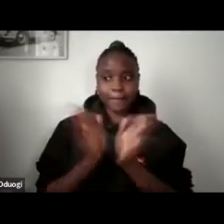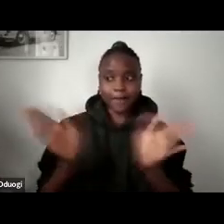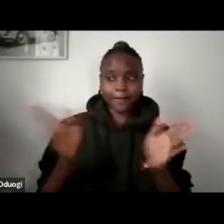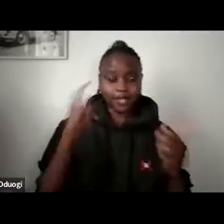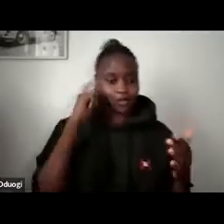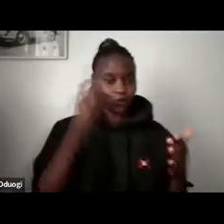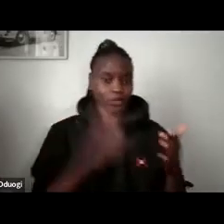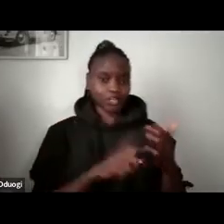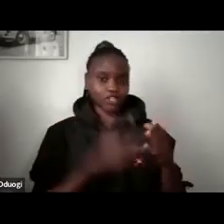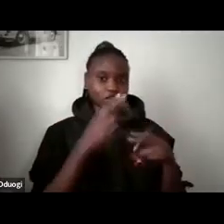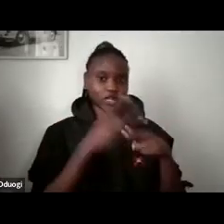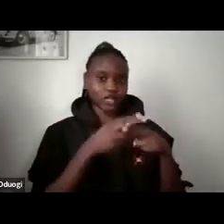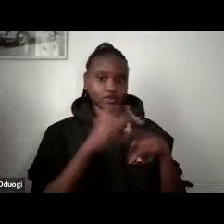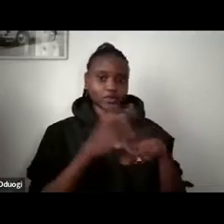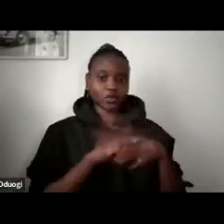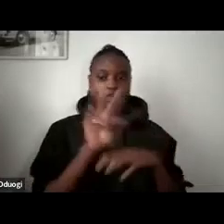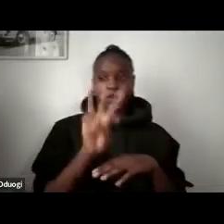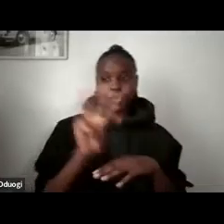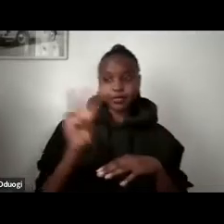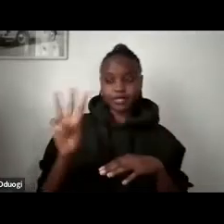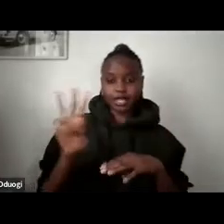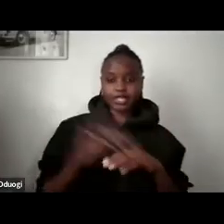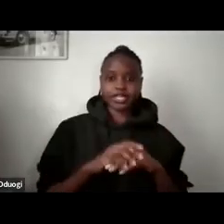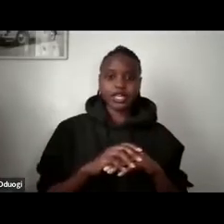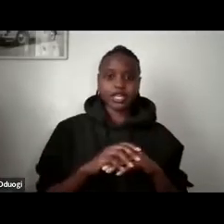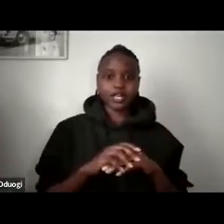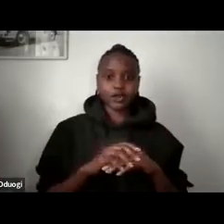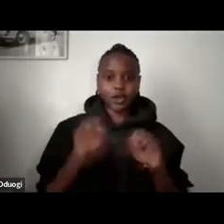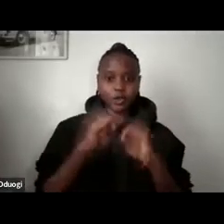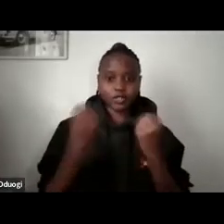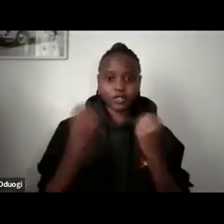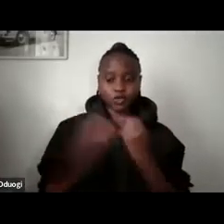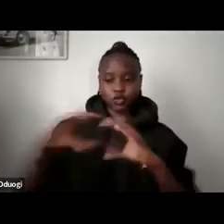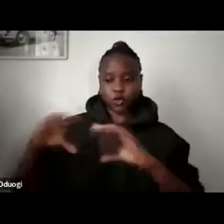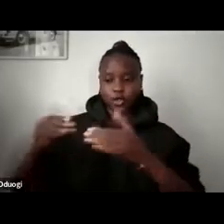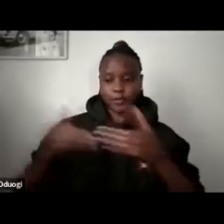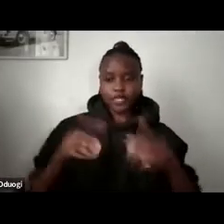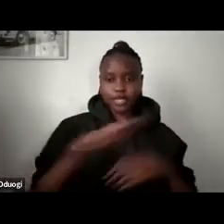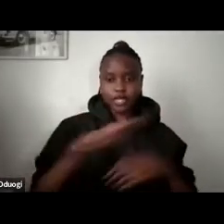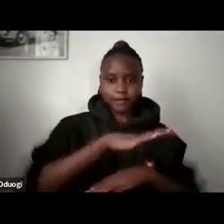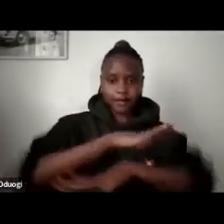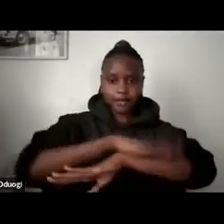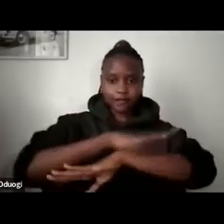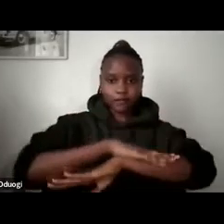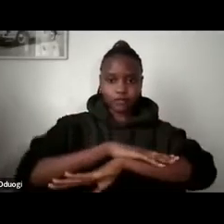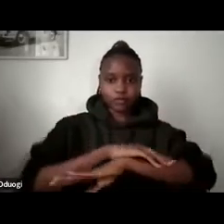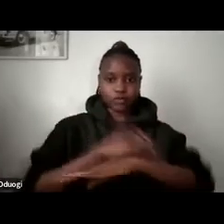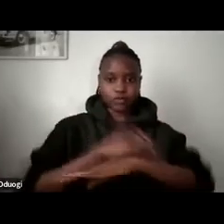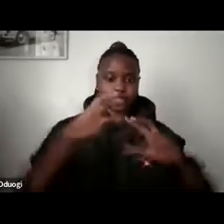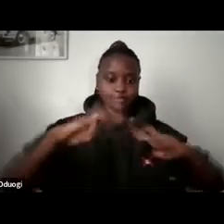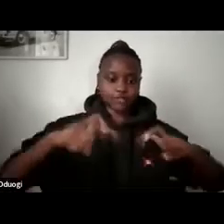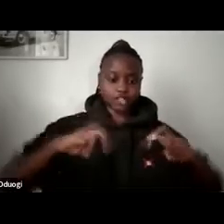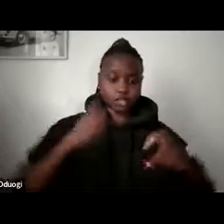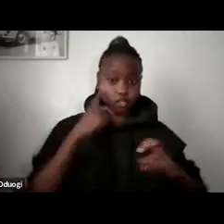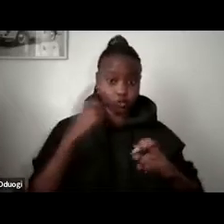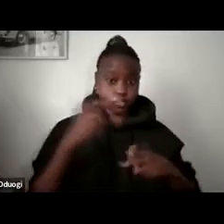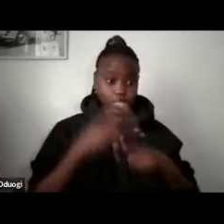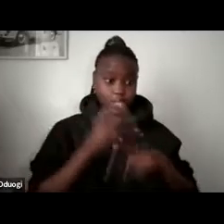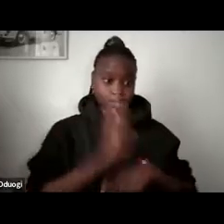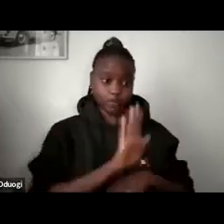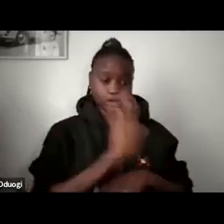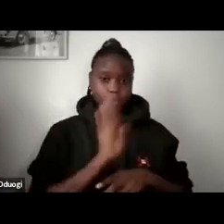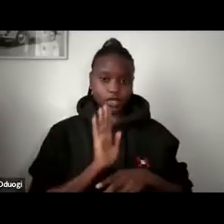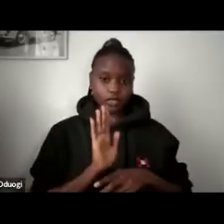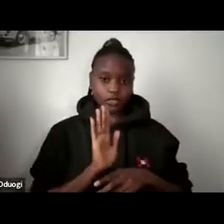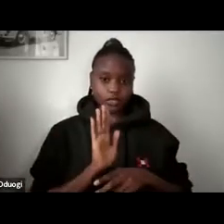the website and on our social media platforms. You can check to see for your name. And also we'll be